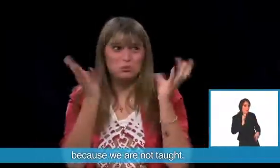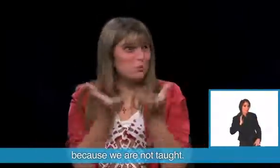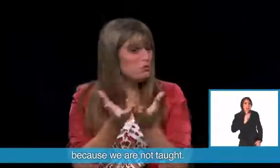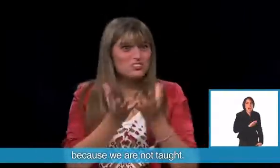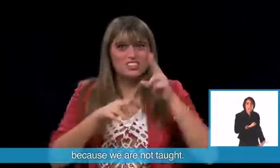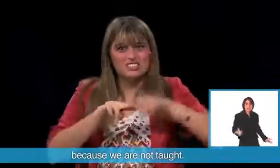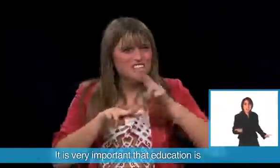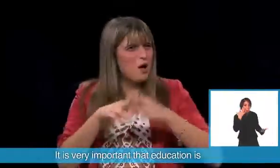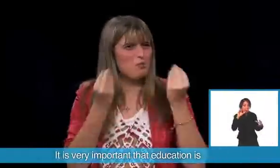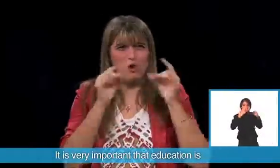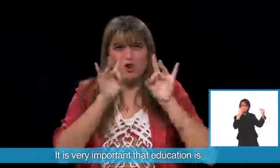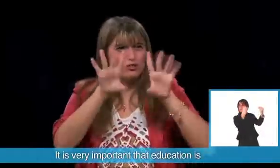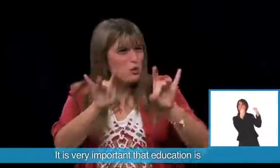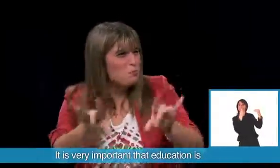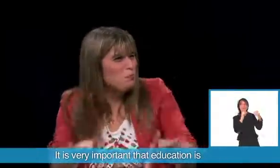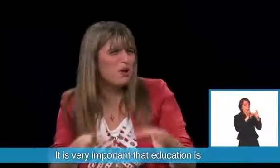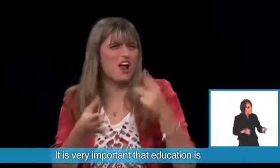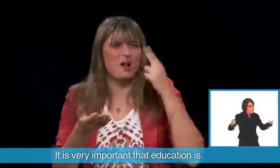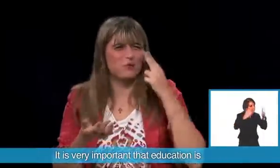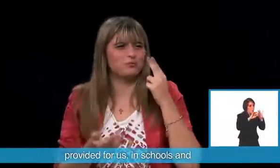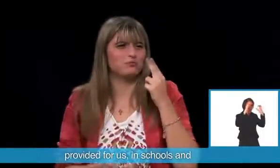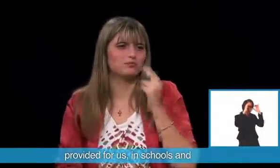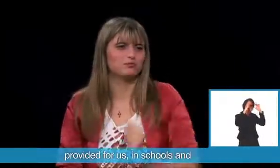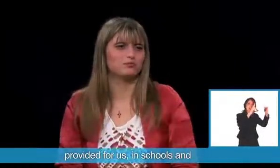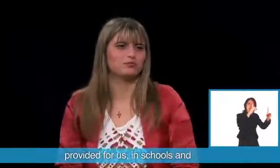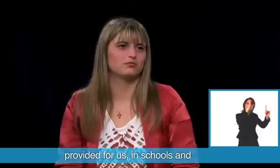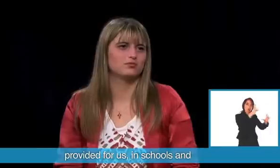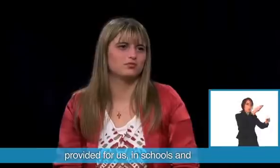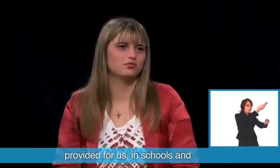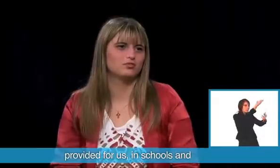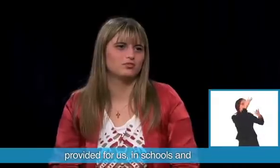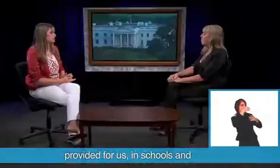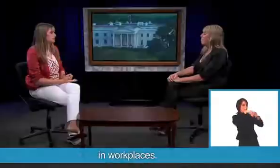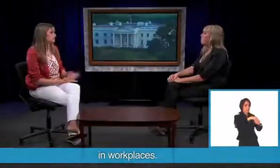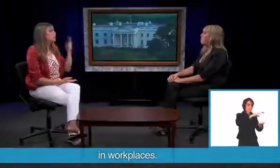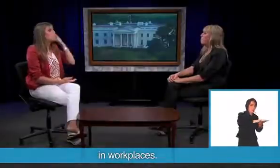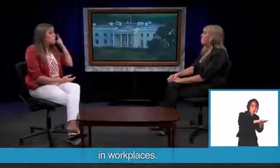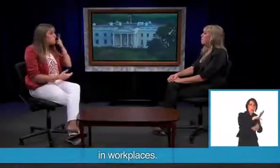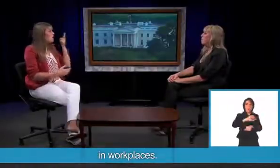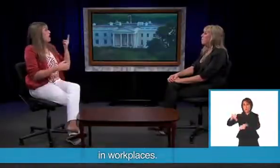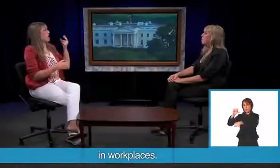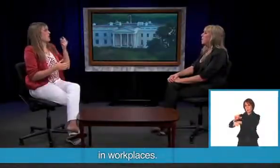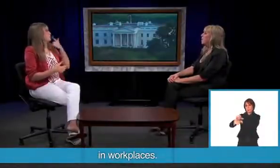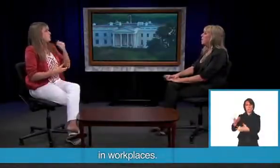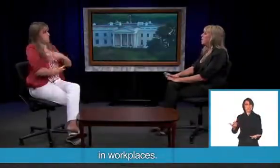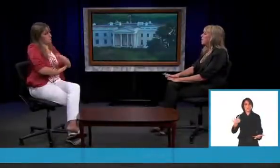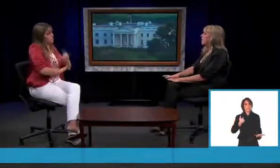we are not taught. It is very important that education is provided for us in schools and in workplaces.